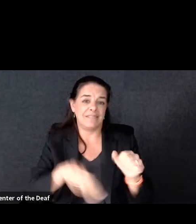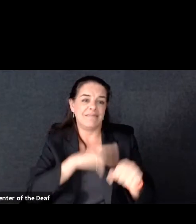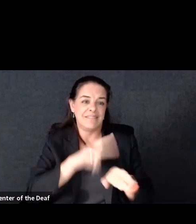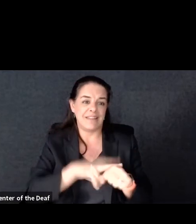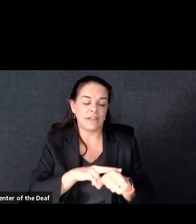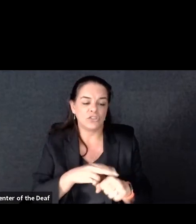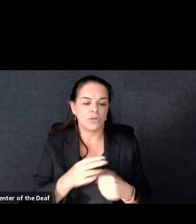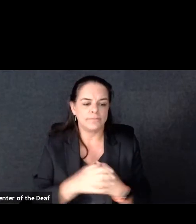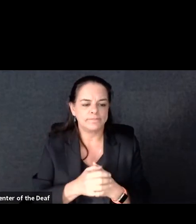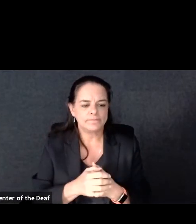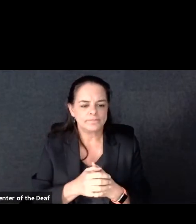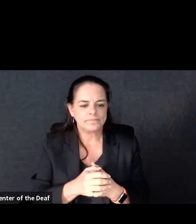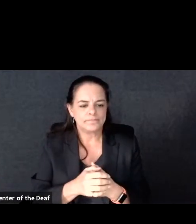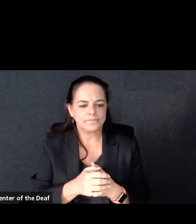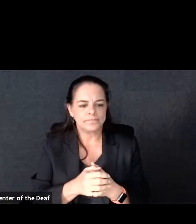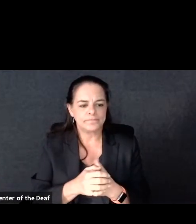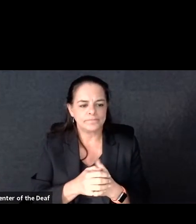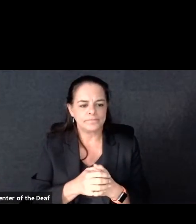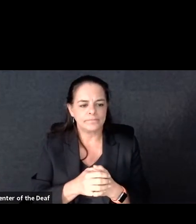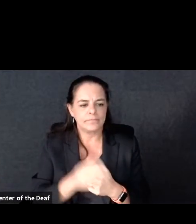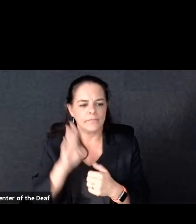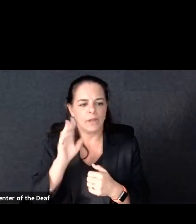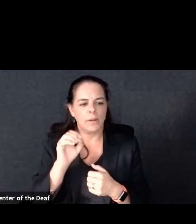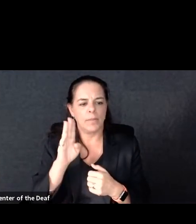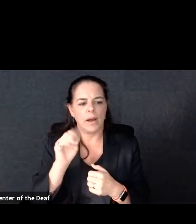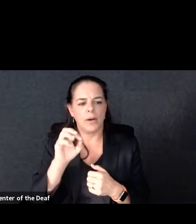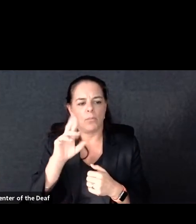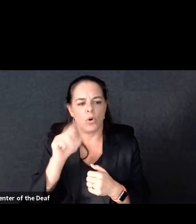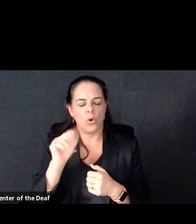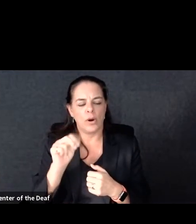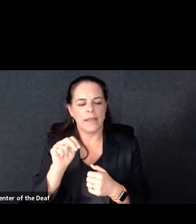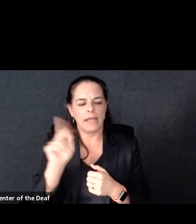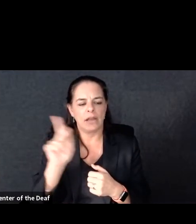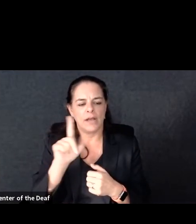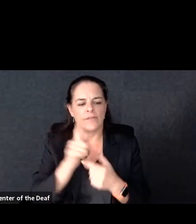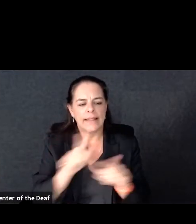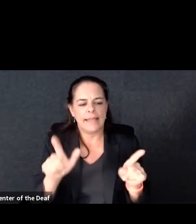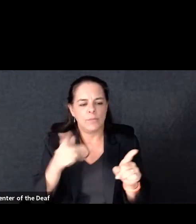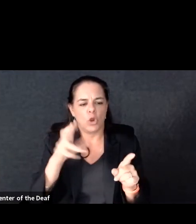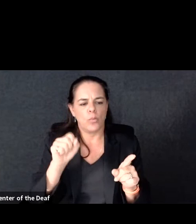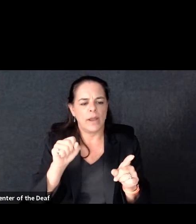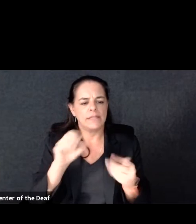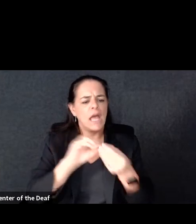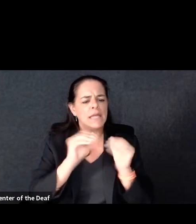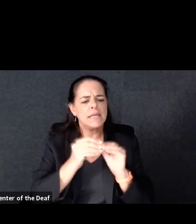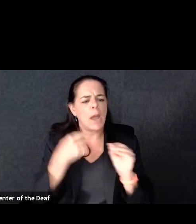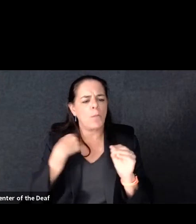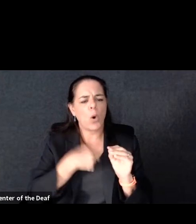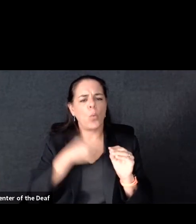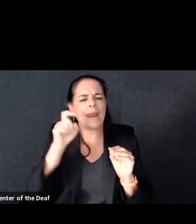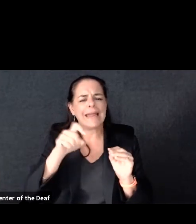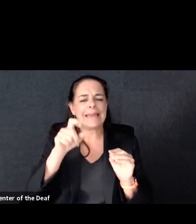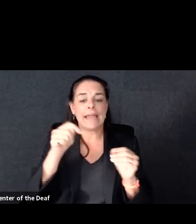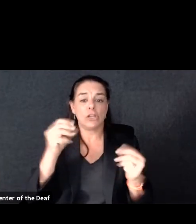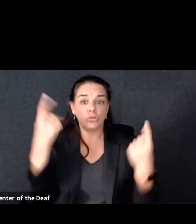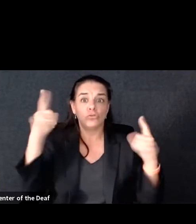that we had on that. Bob Morgan with the Knoxville Liberty Press. What is the number we need to achieve to flatten the